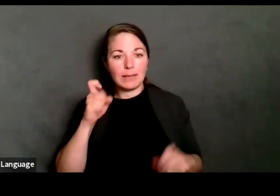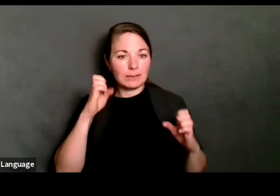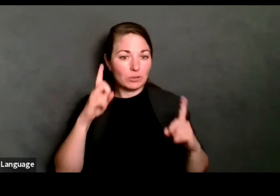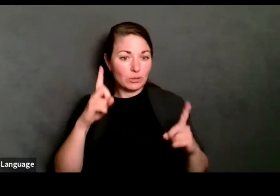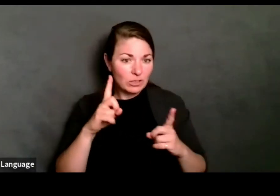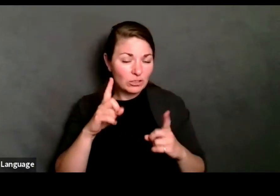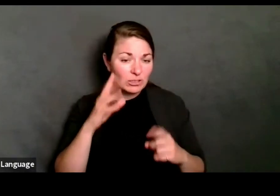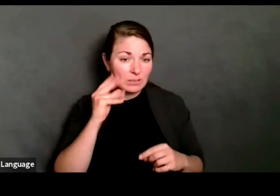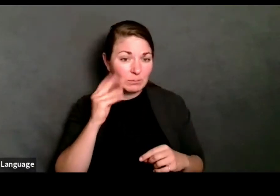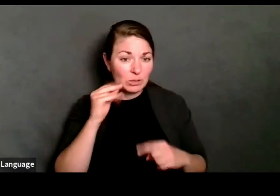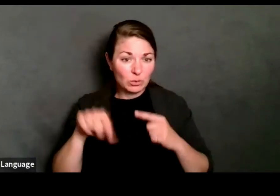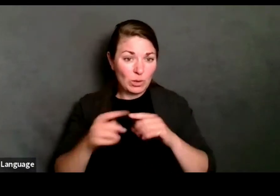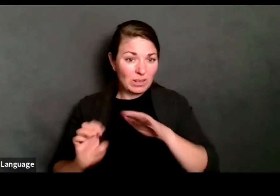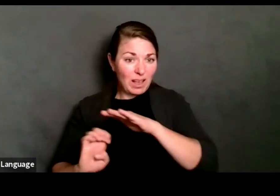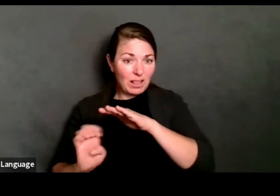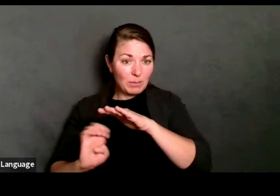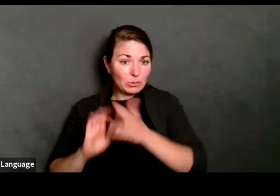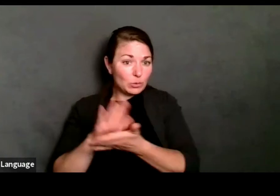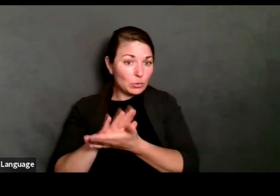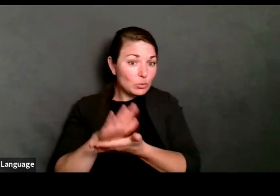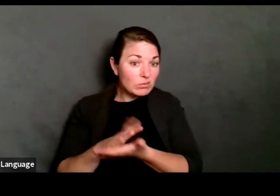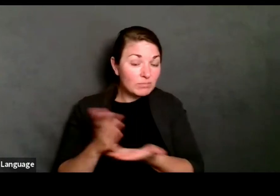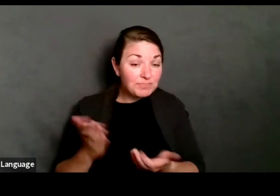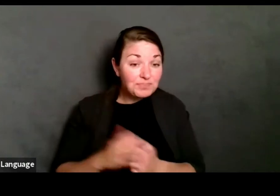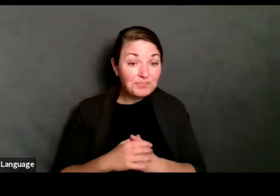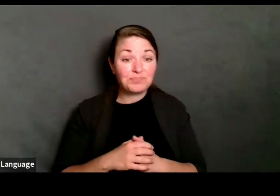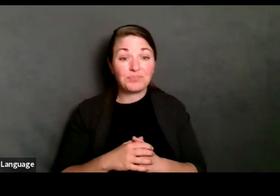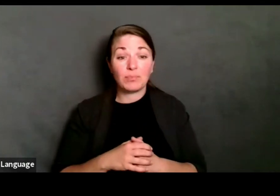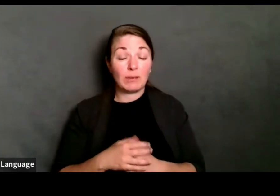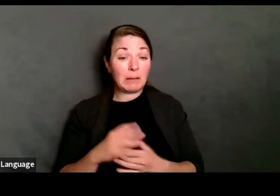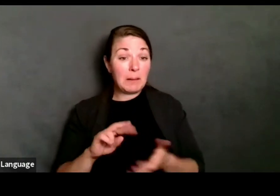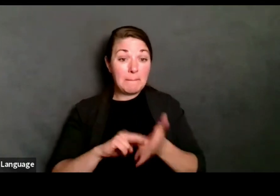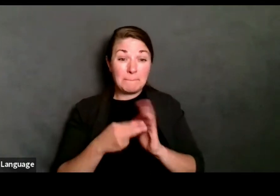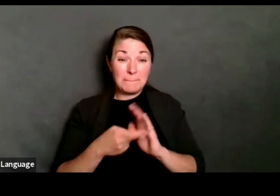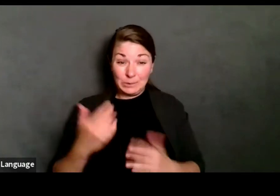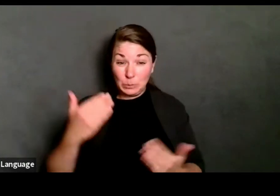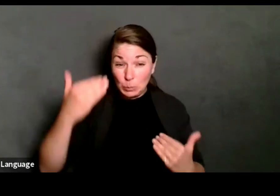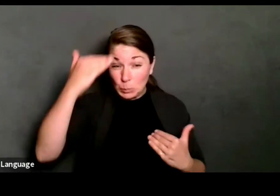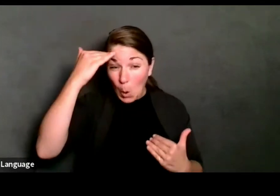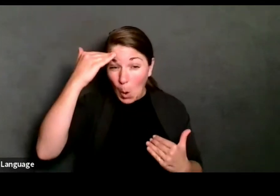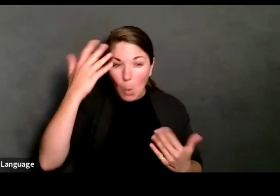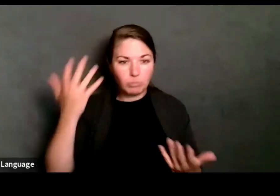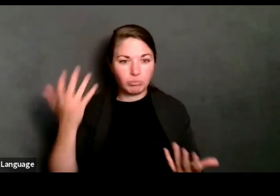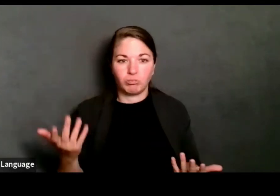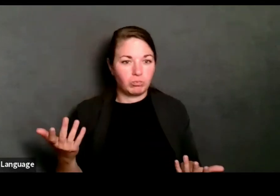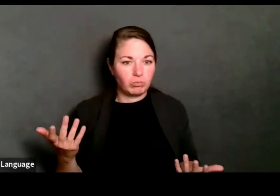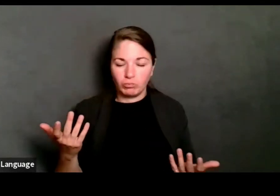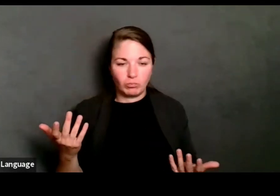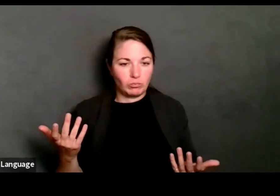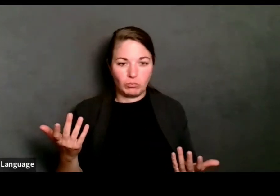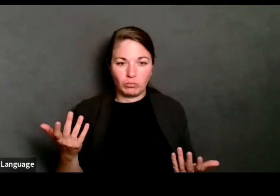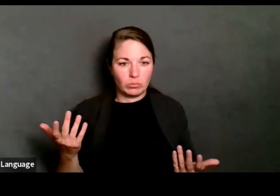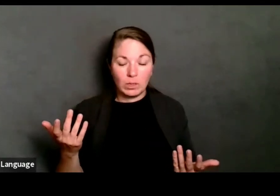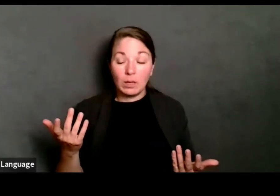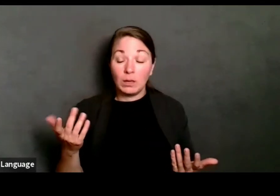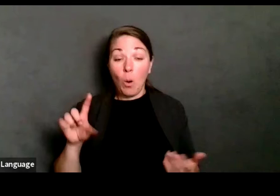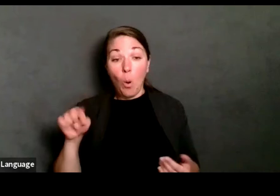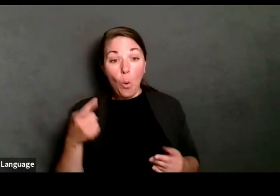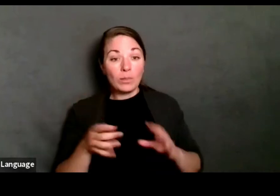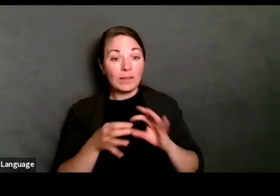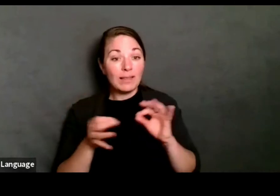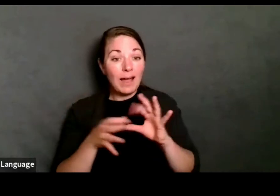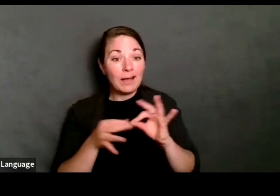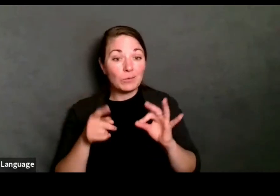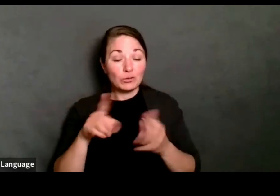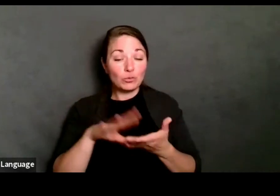primary schooling. This leaves a lot of us with big gaps in our knowledge and comfort, and often means that the only language we've been